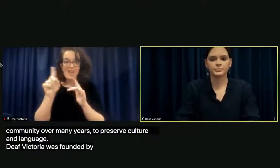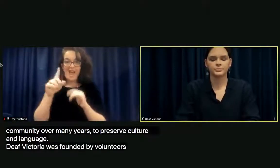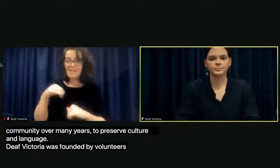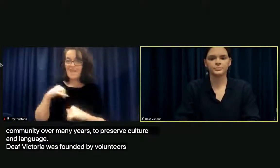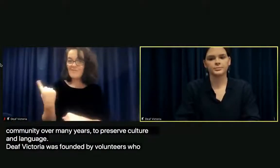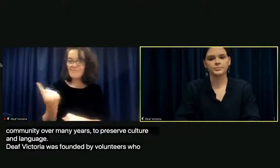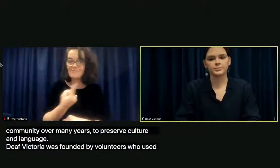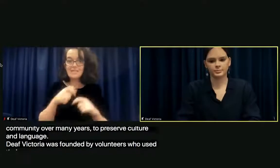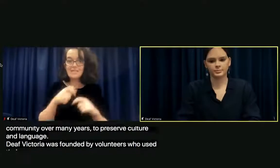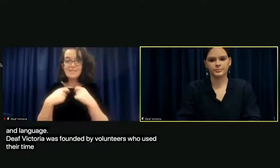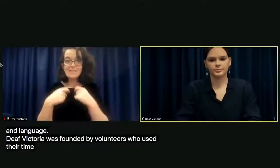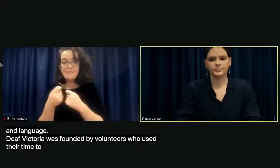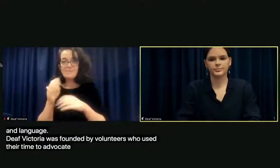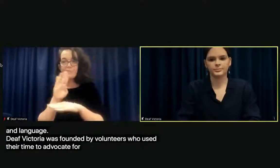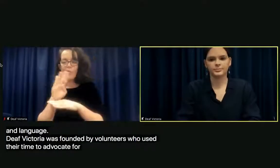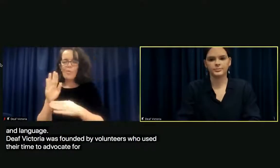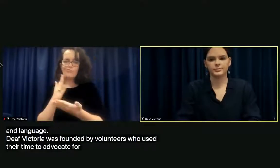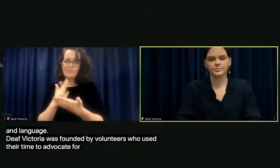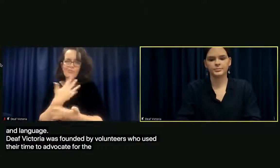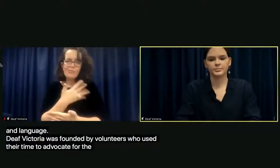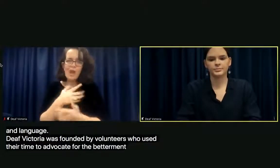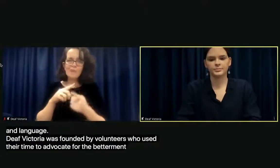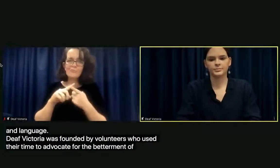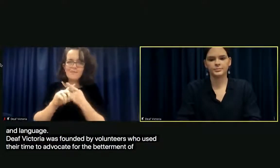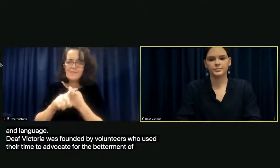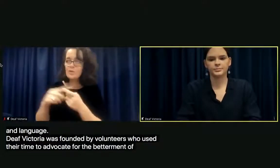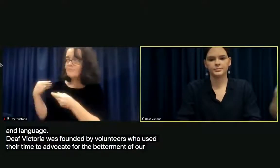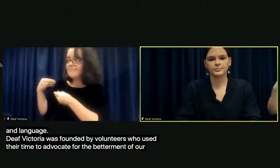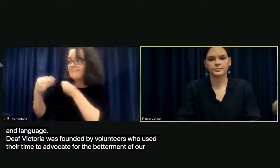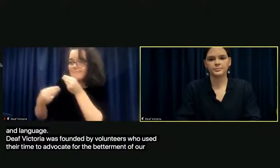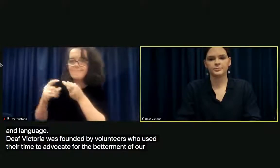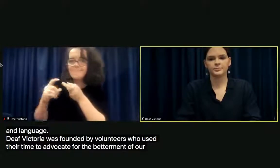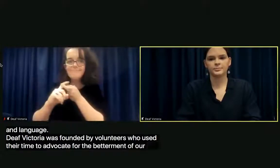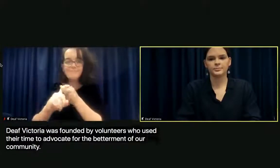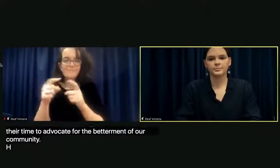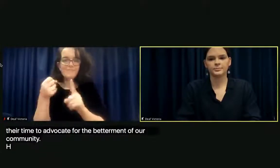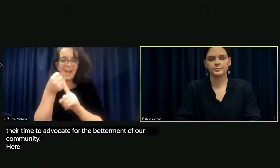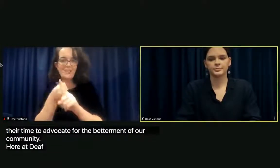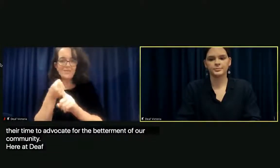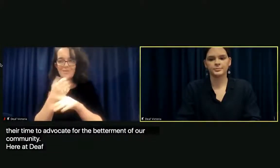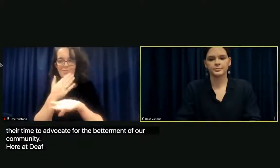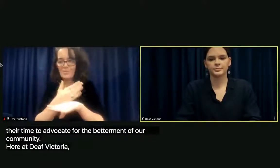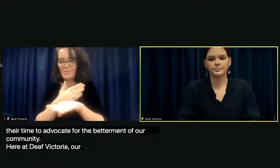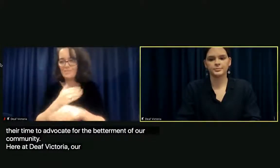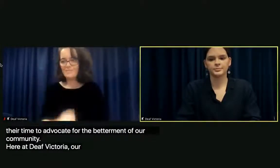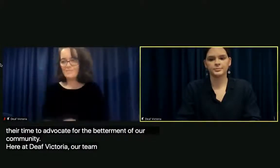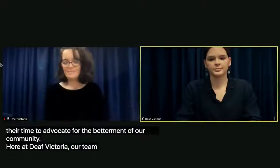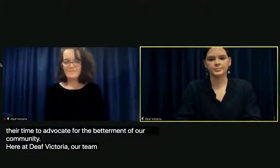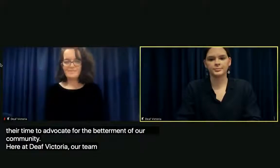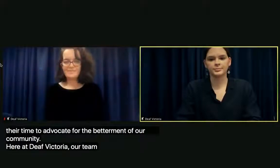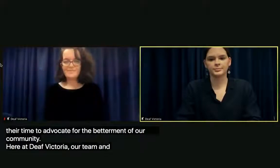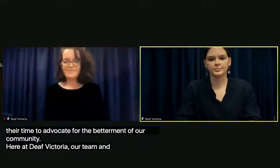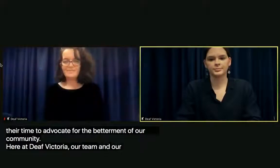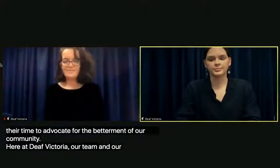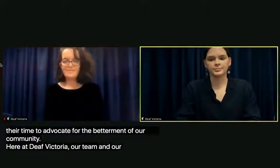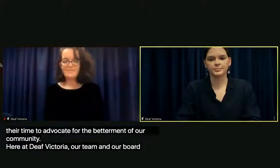our community. And here at Deaf Victoria, and our team and our board are very proud to continue to work in that legacy.